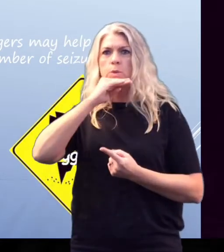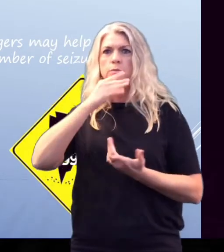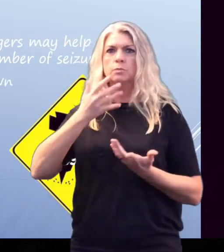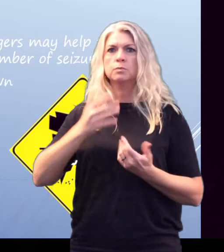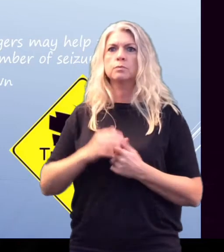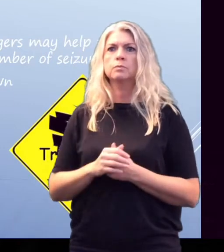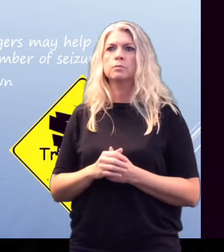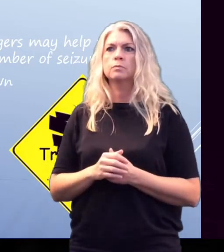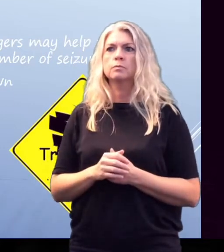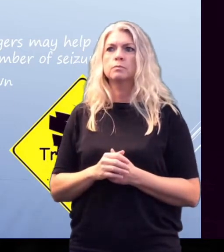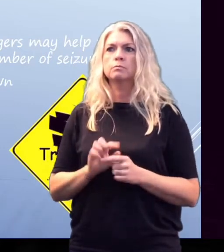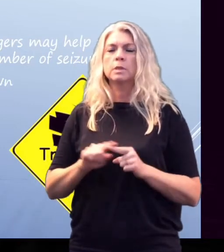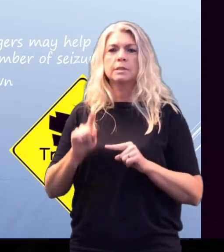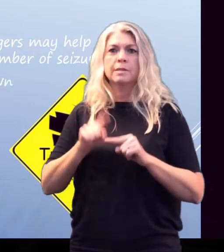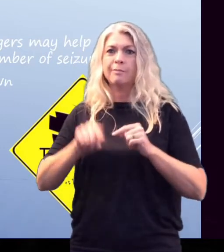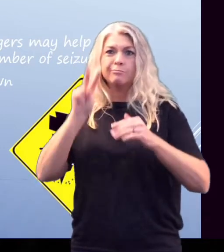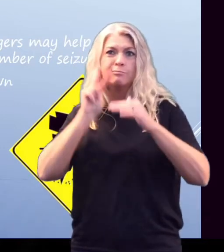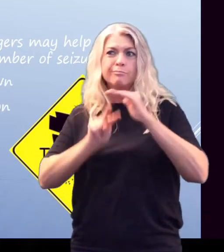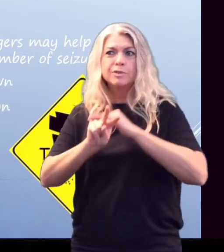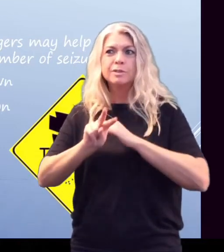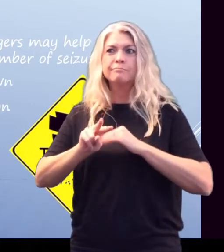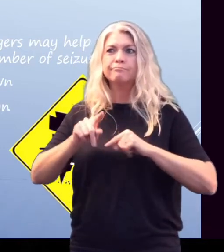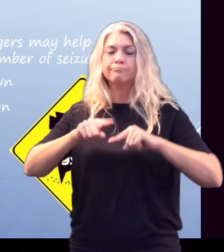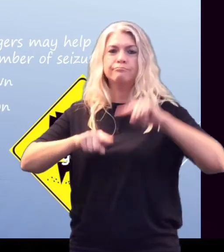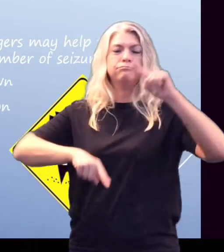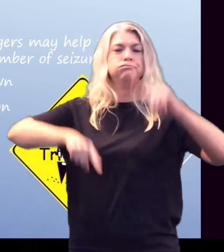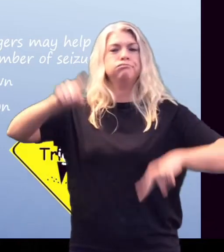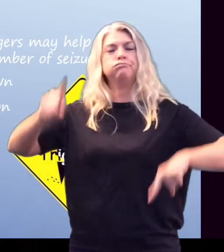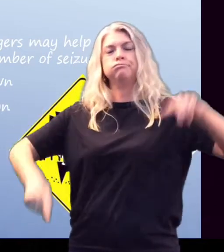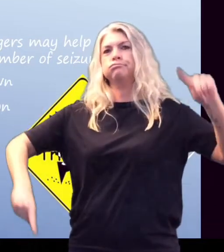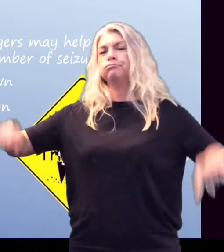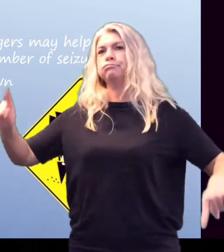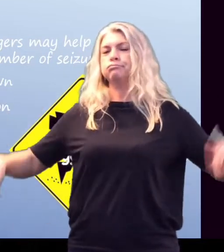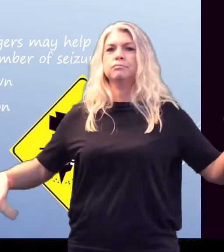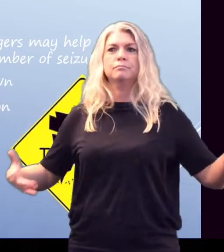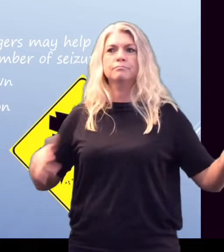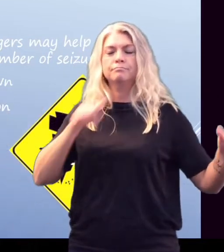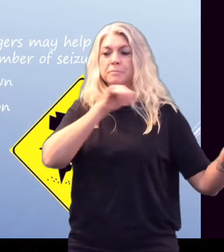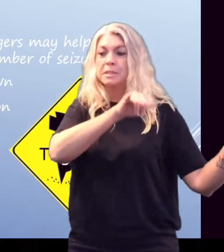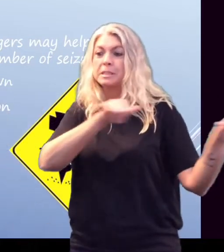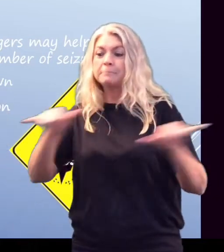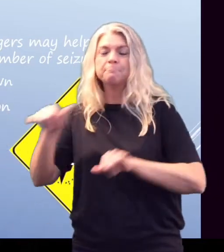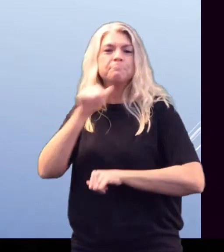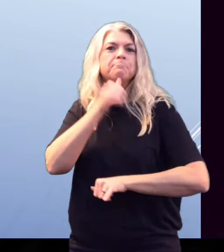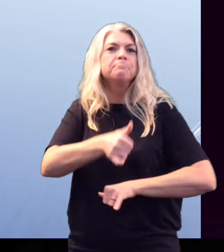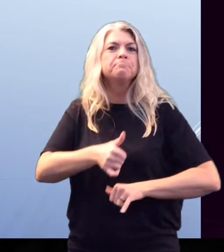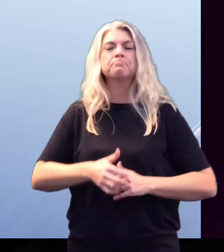are not always known, and they will vary from person to person.